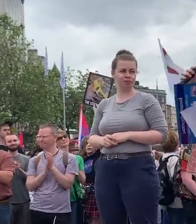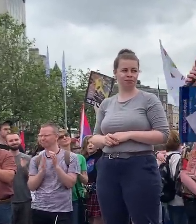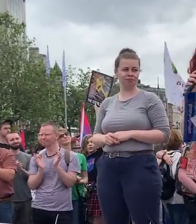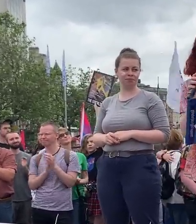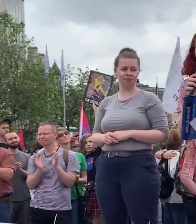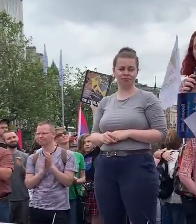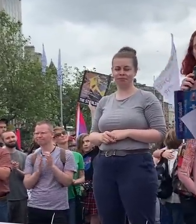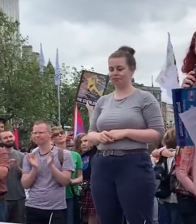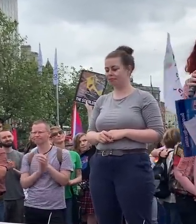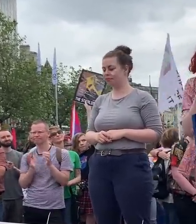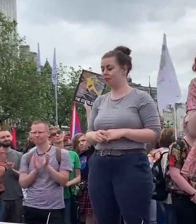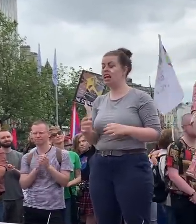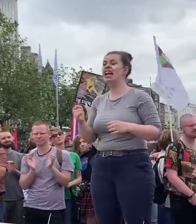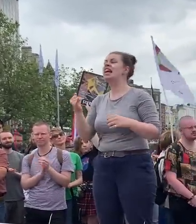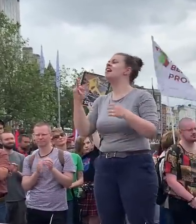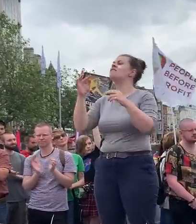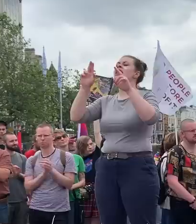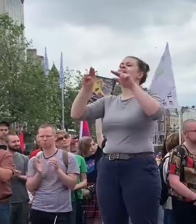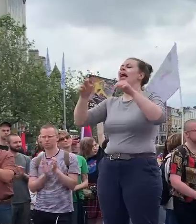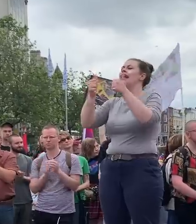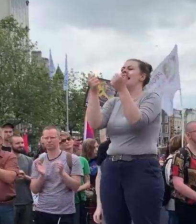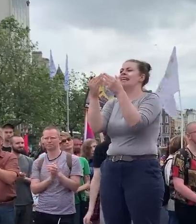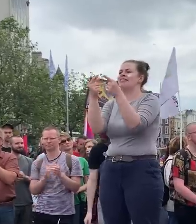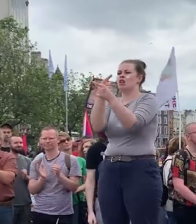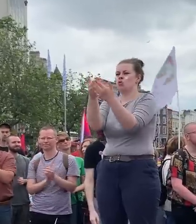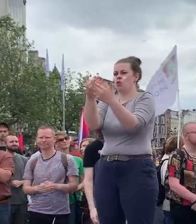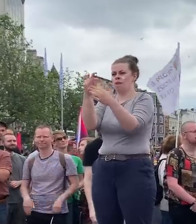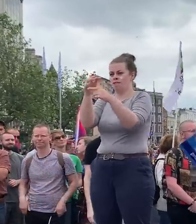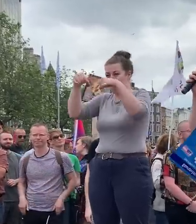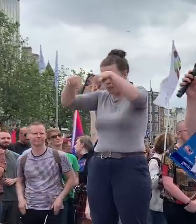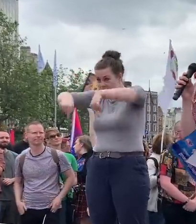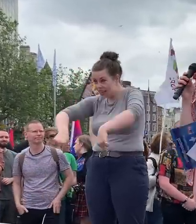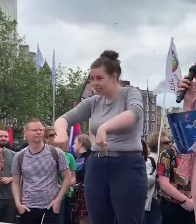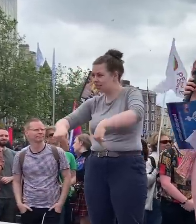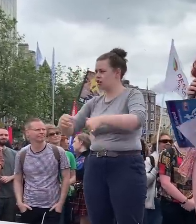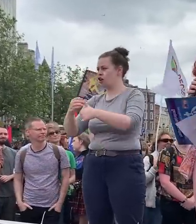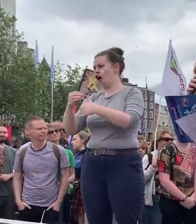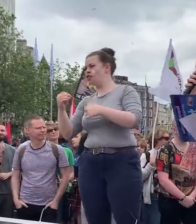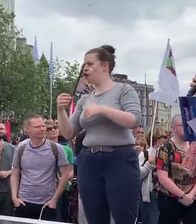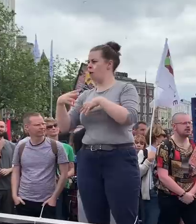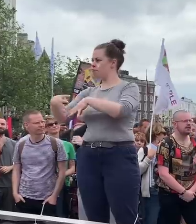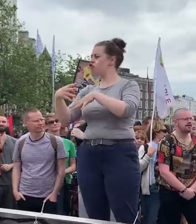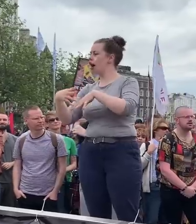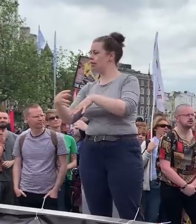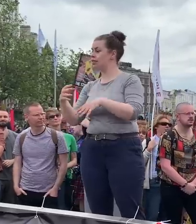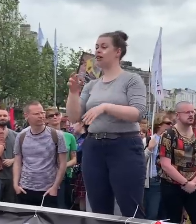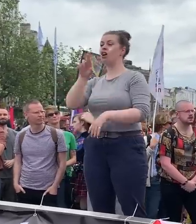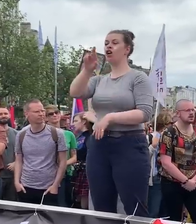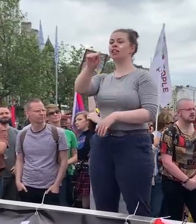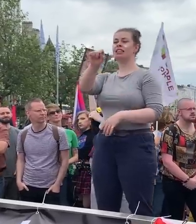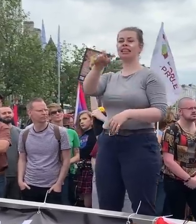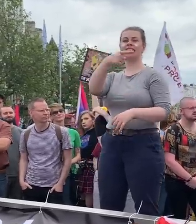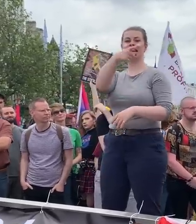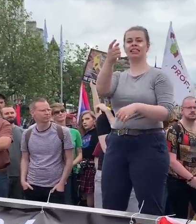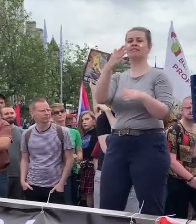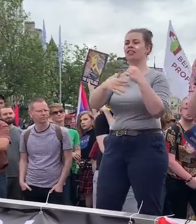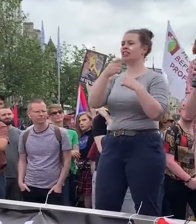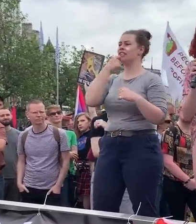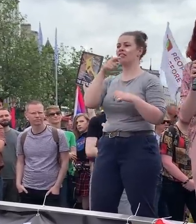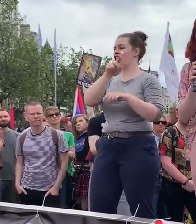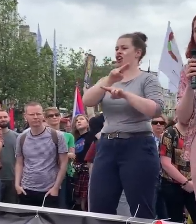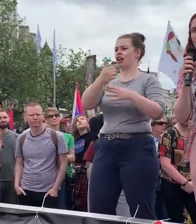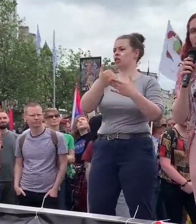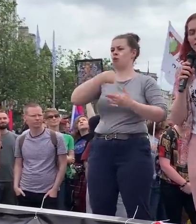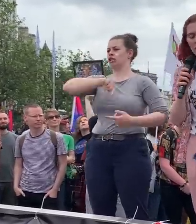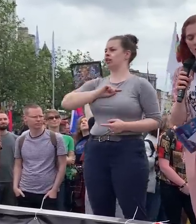If anything can be taken from this Dublin Pride alternative, let it be this. RTE have demonstrated that they are not our